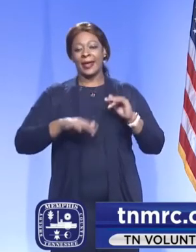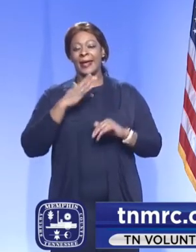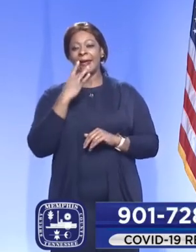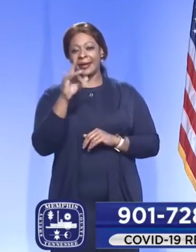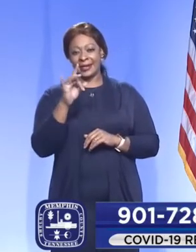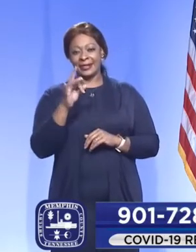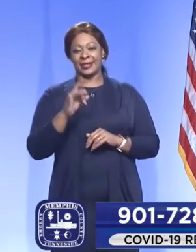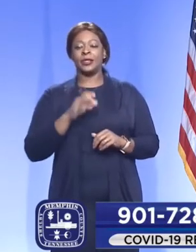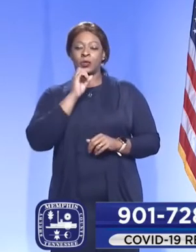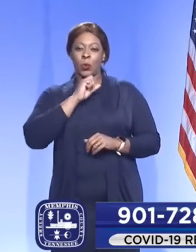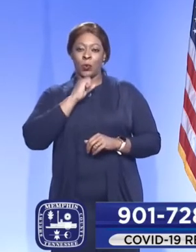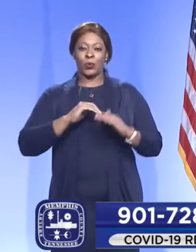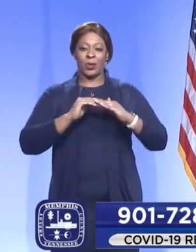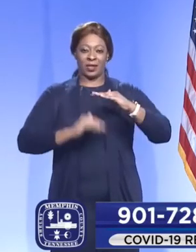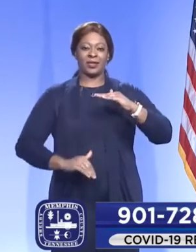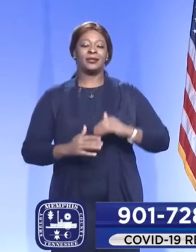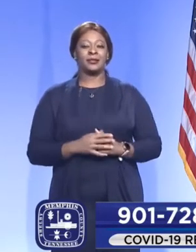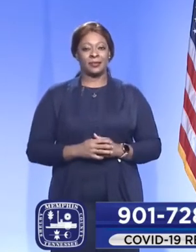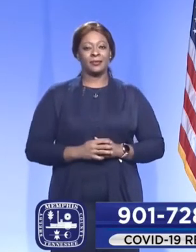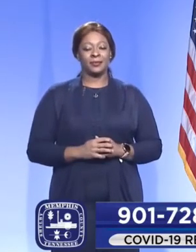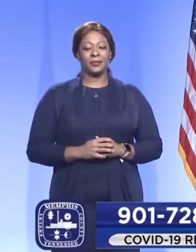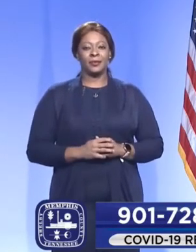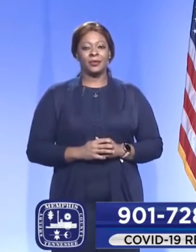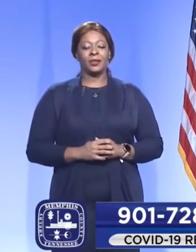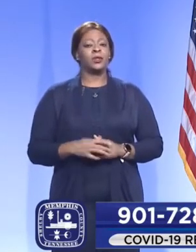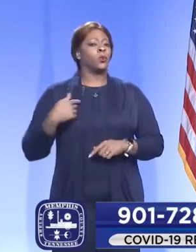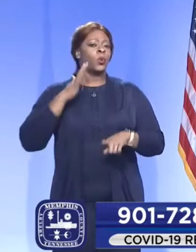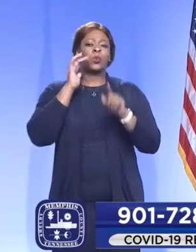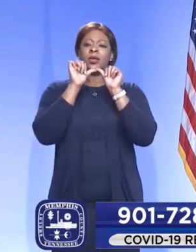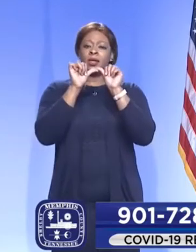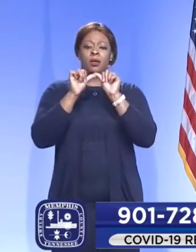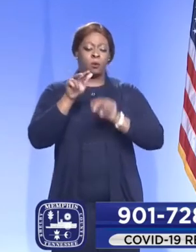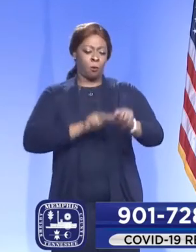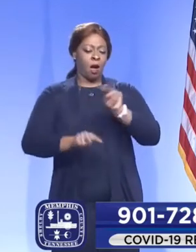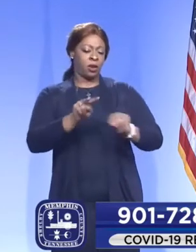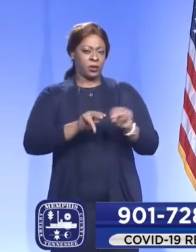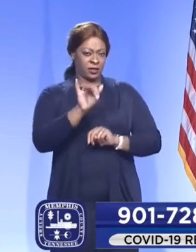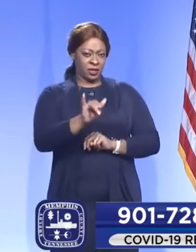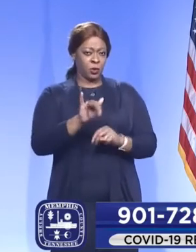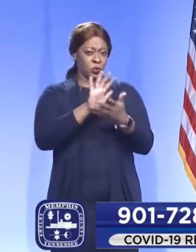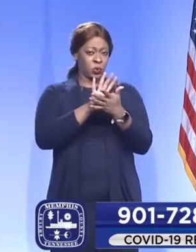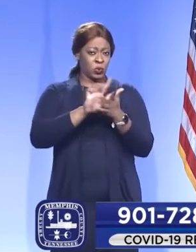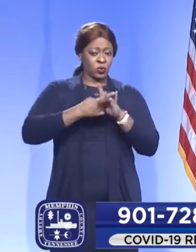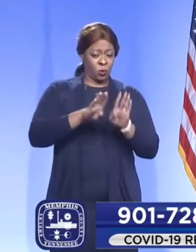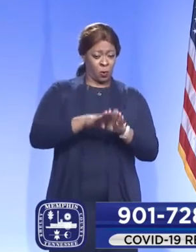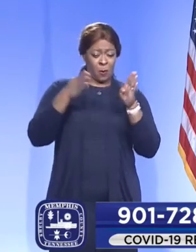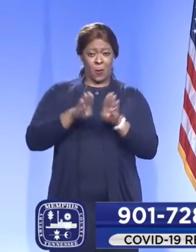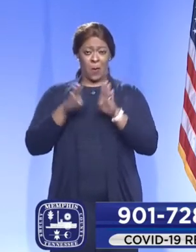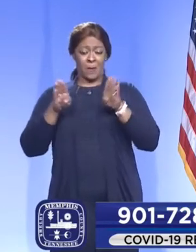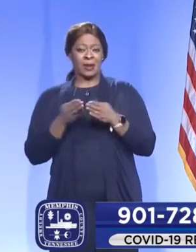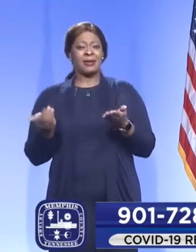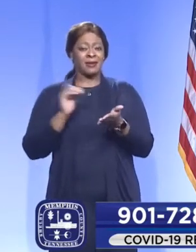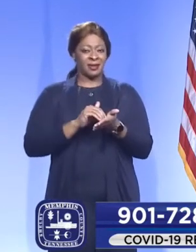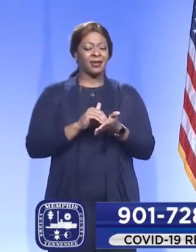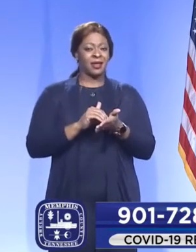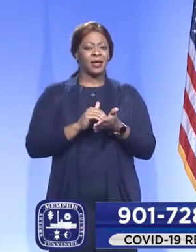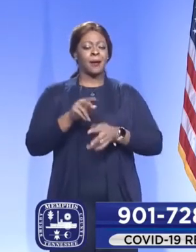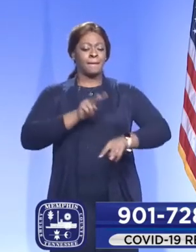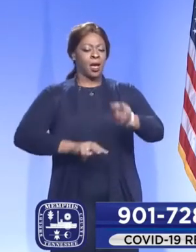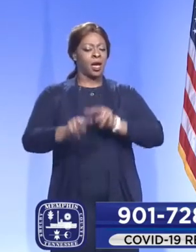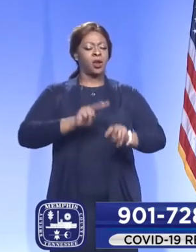individuals less than 18 years of age. So we will continue to watch that as schools have reopened now and